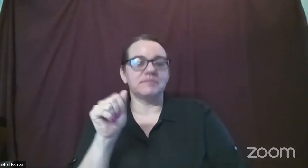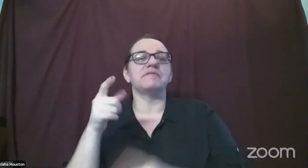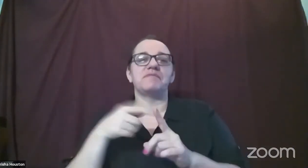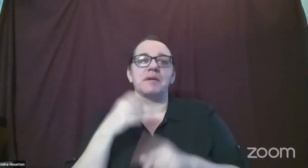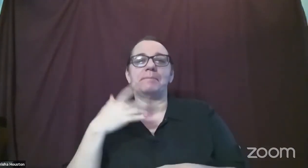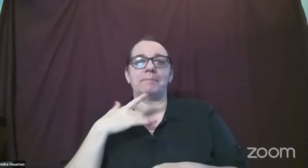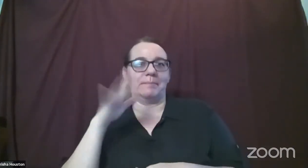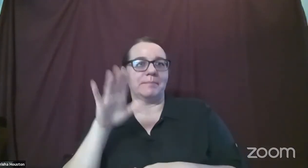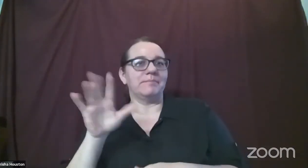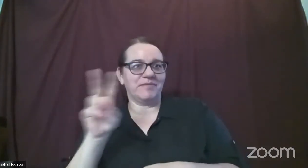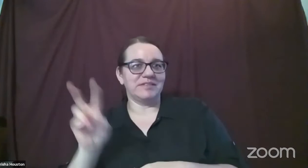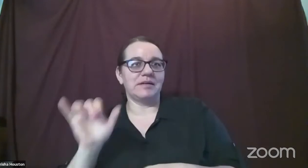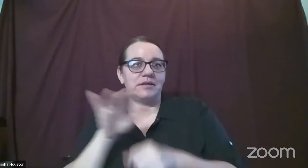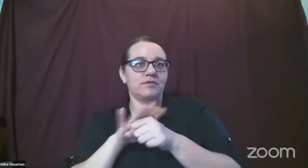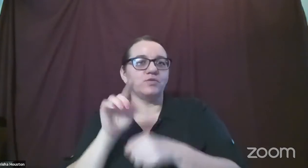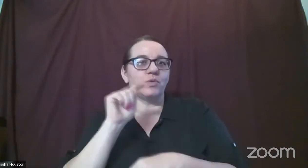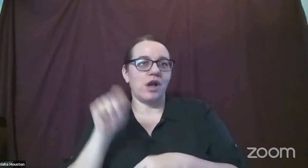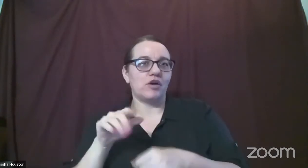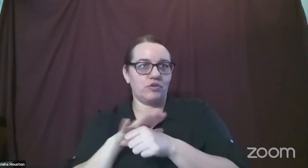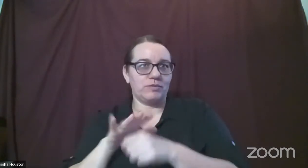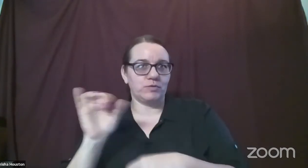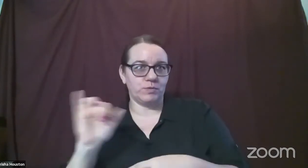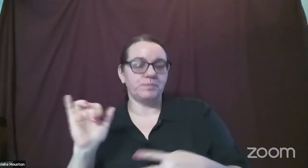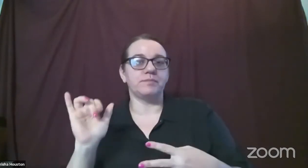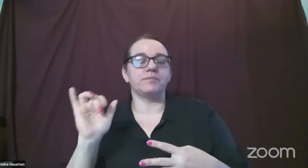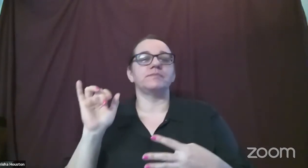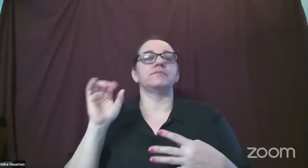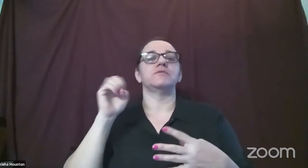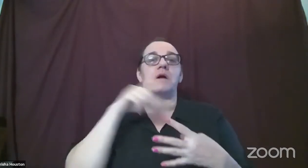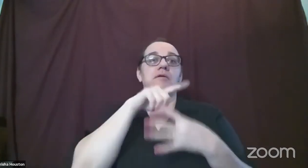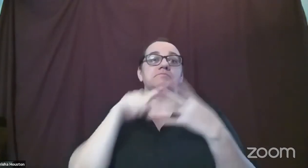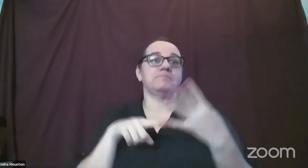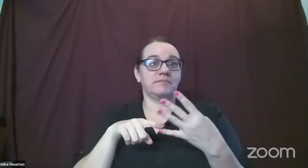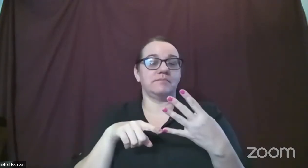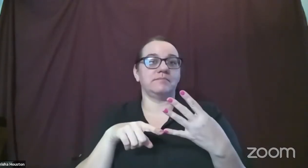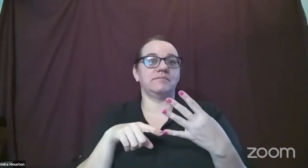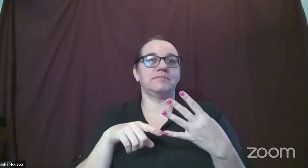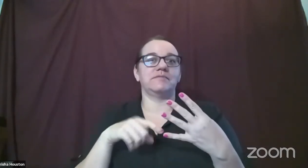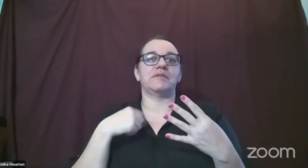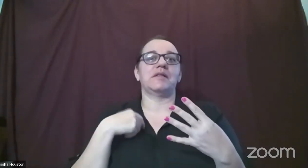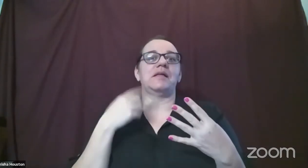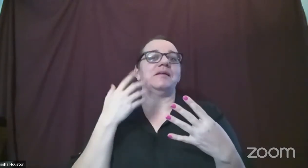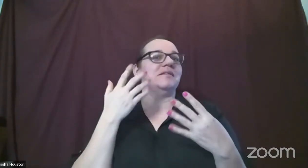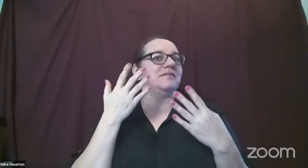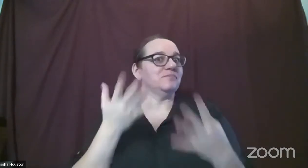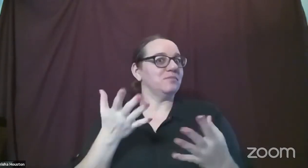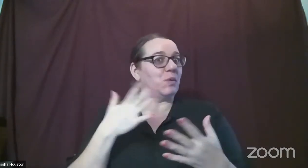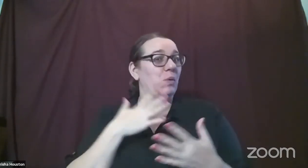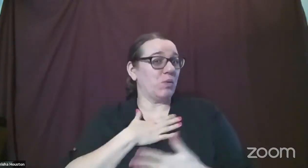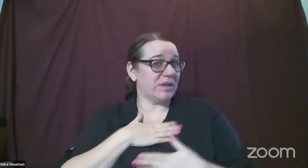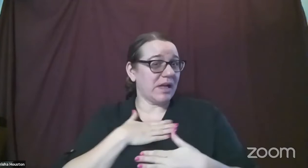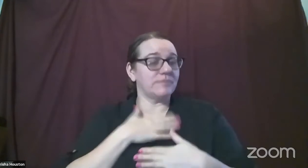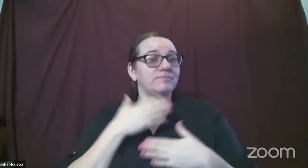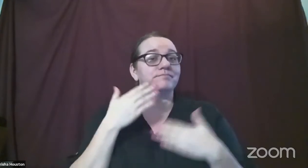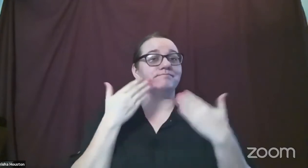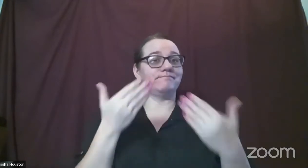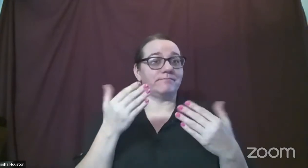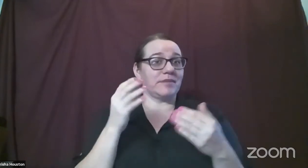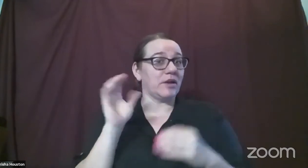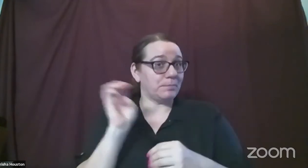Garcia, who is from the Visalia area, Tulare area as well. So with those 4 individuals, what